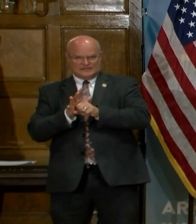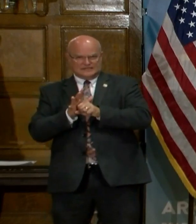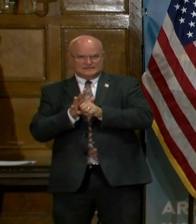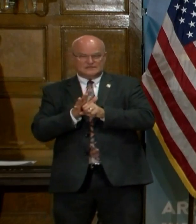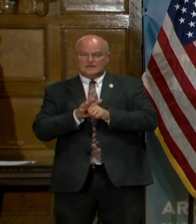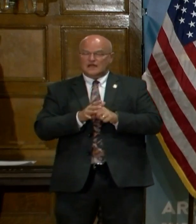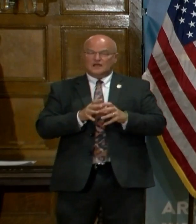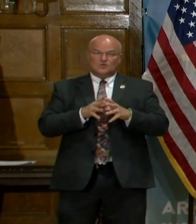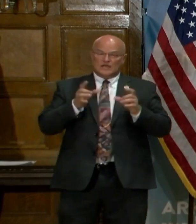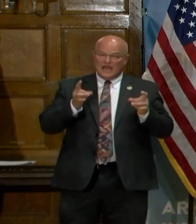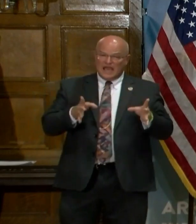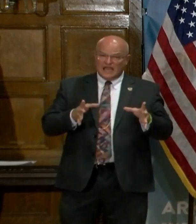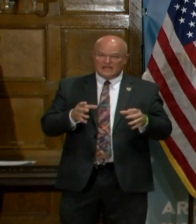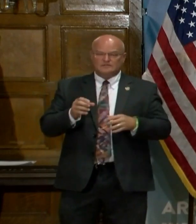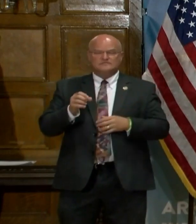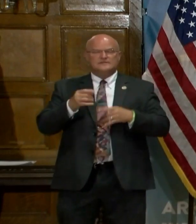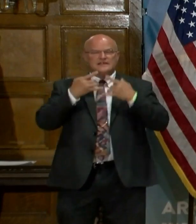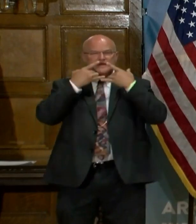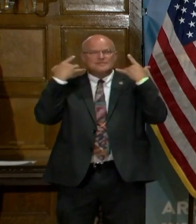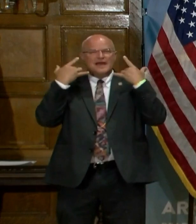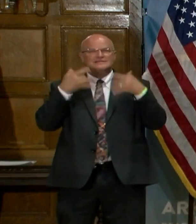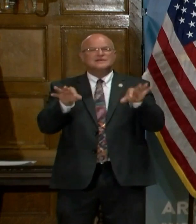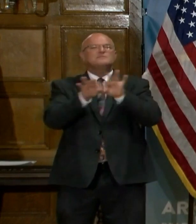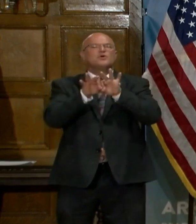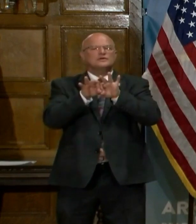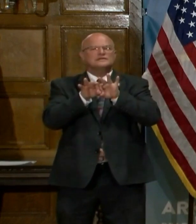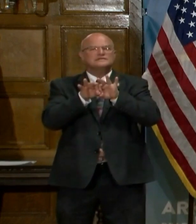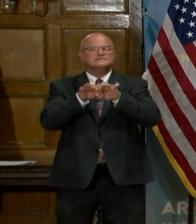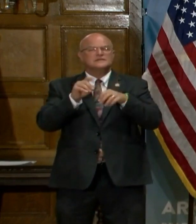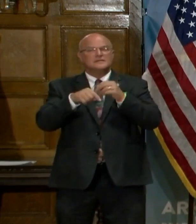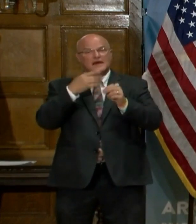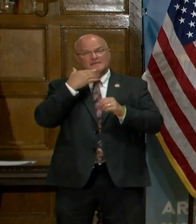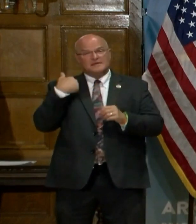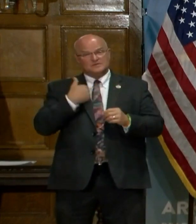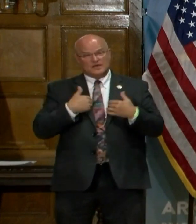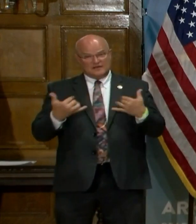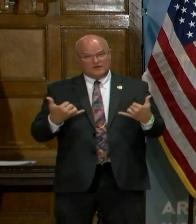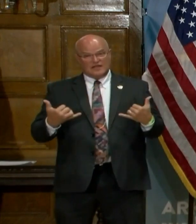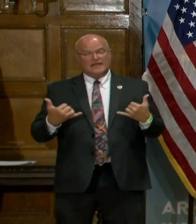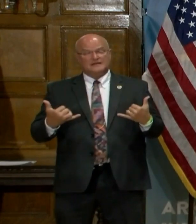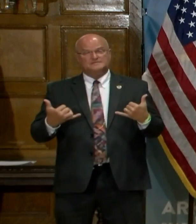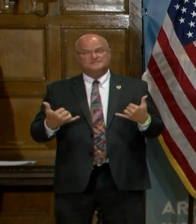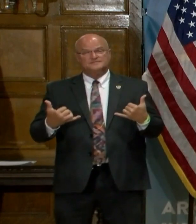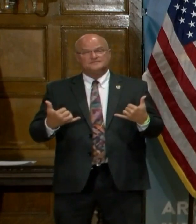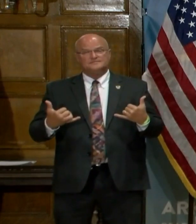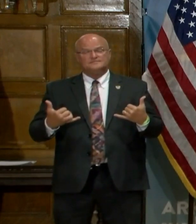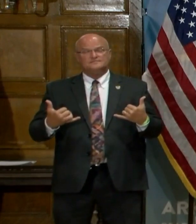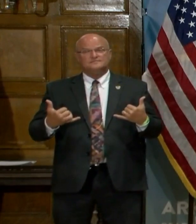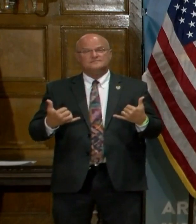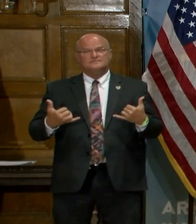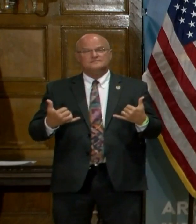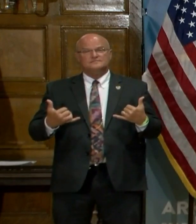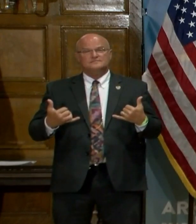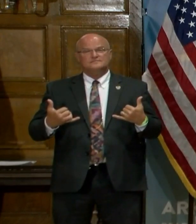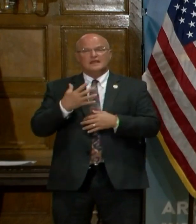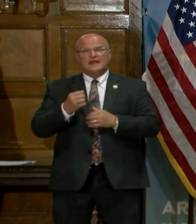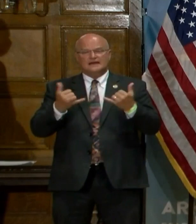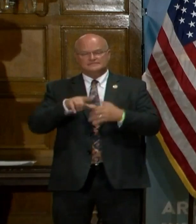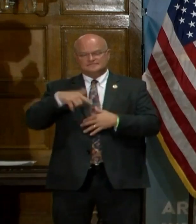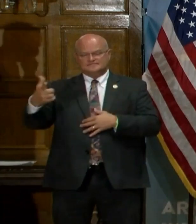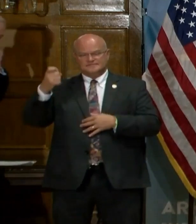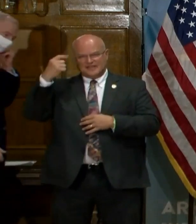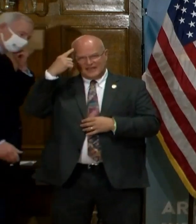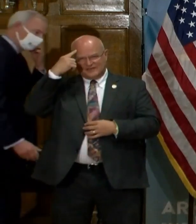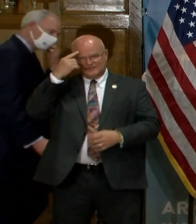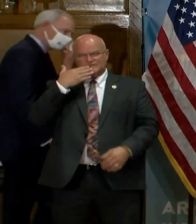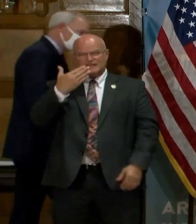Much as we hate them, the masks are important. It's about the best that we have right now. With that, I'll turn it back